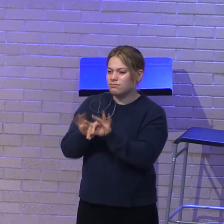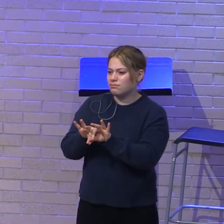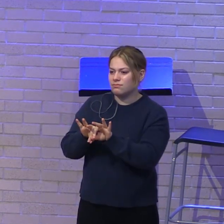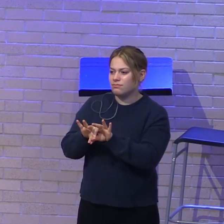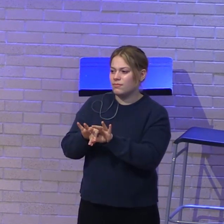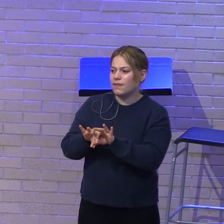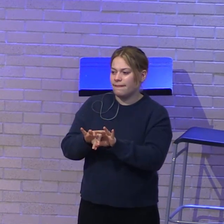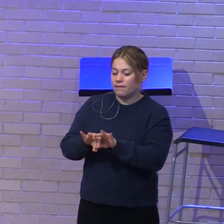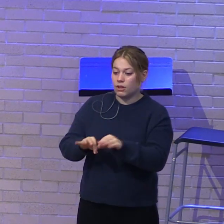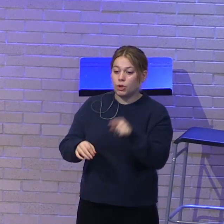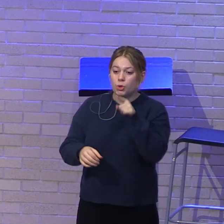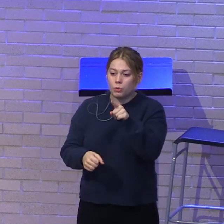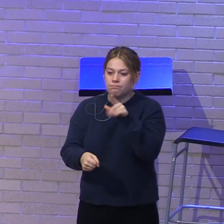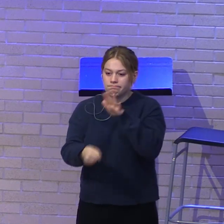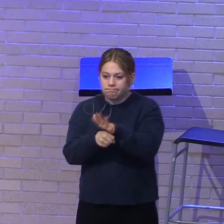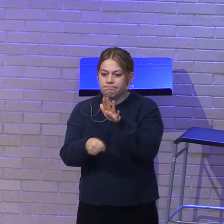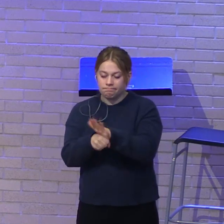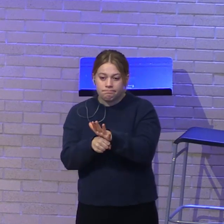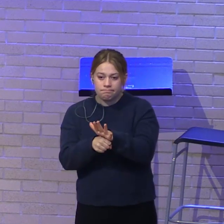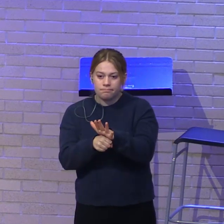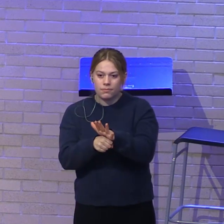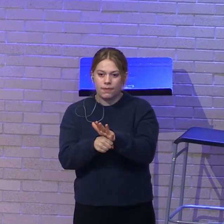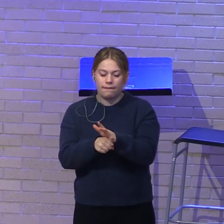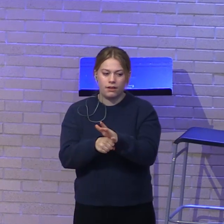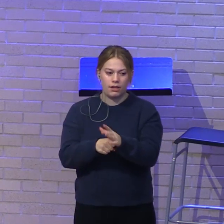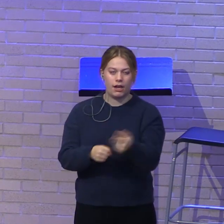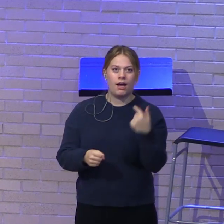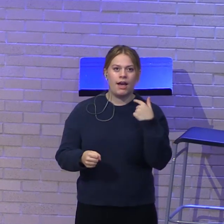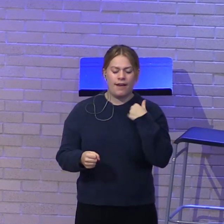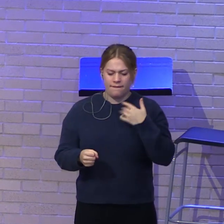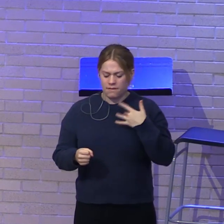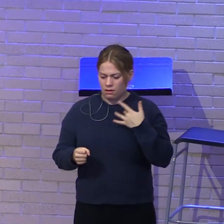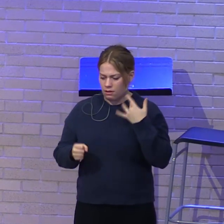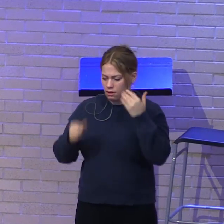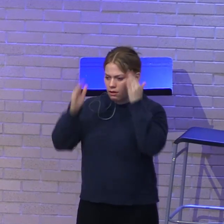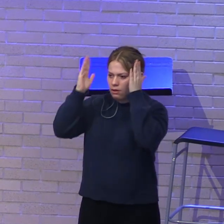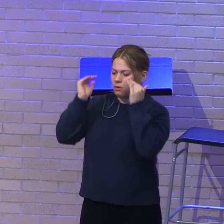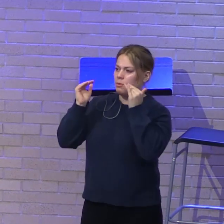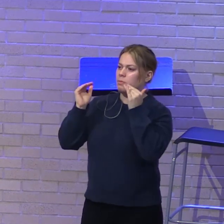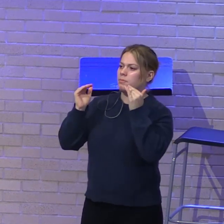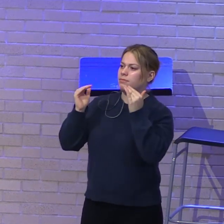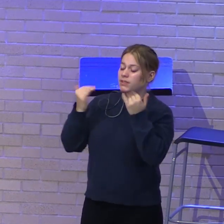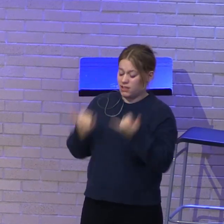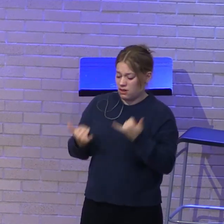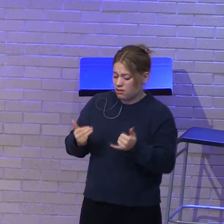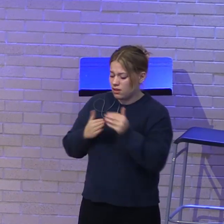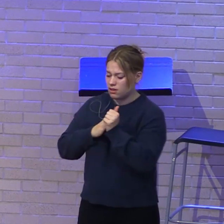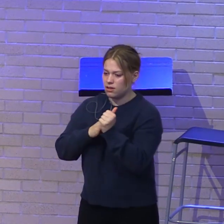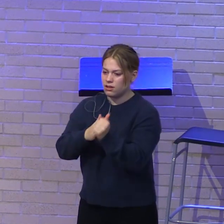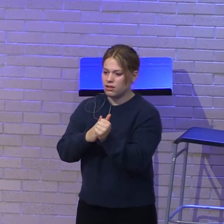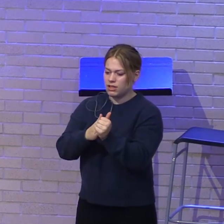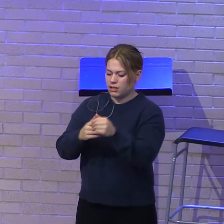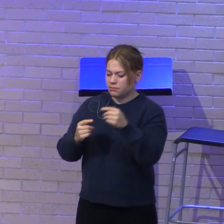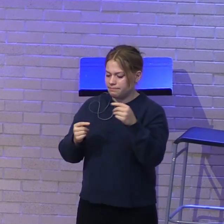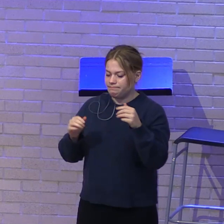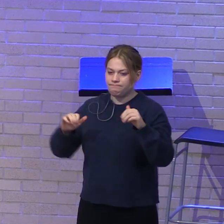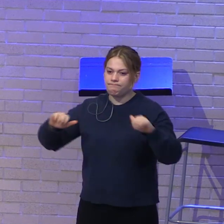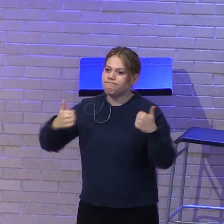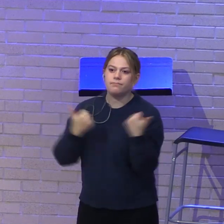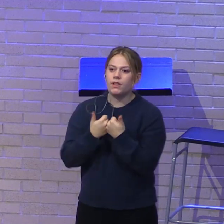hope, it gave me guidance. And hope in the fact that maybe after all these new challenges, I could finally get the help I